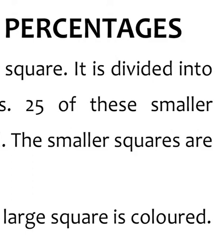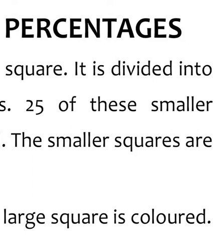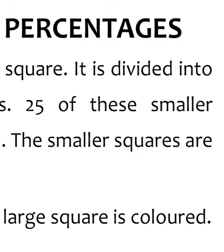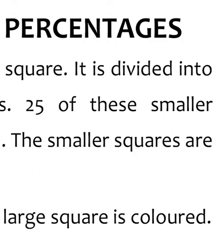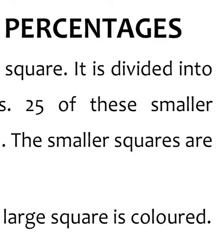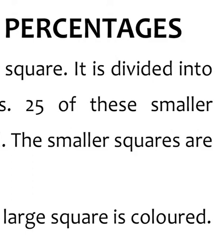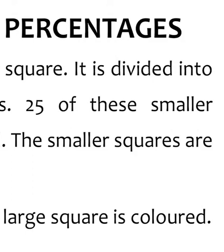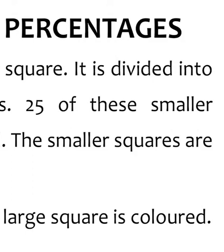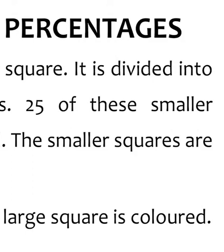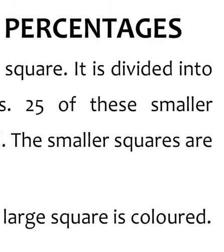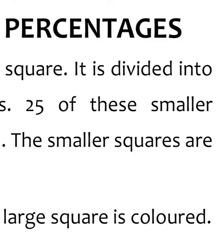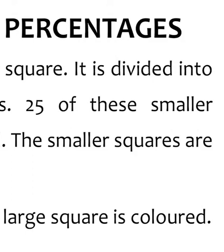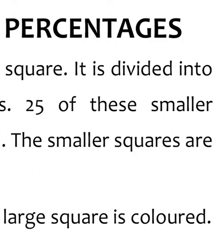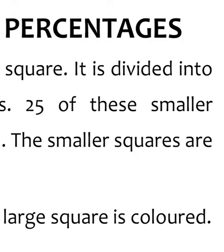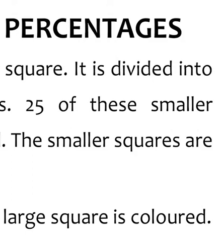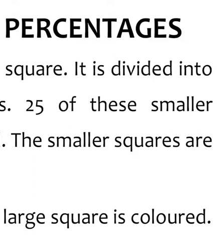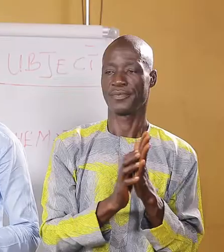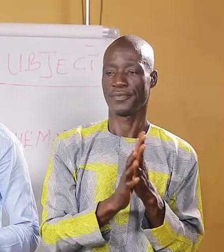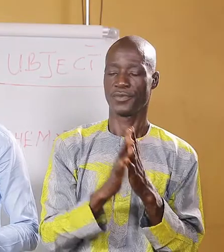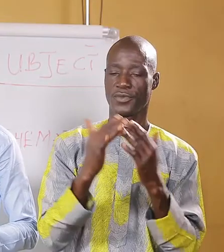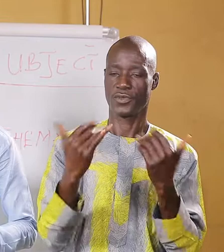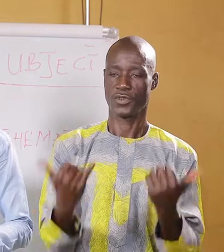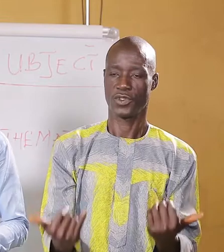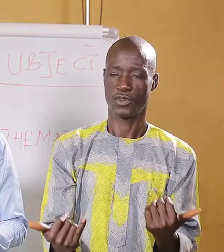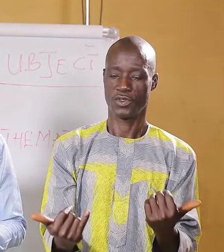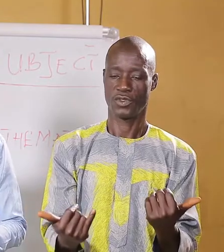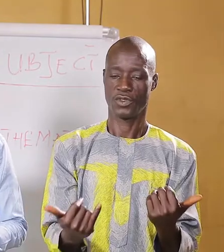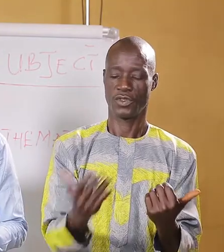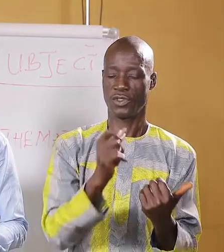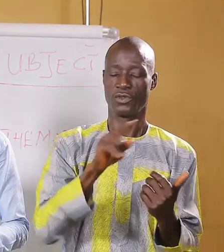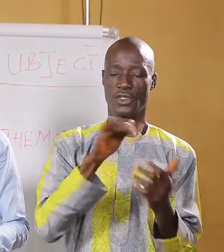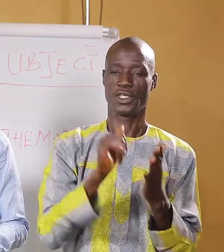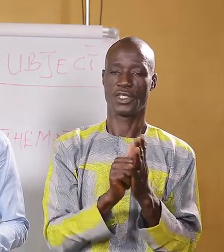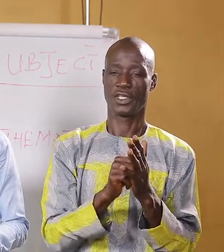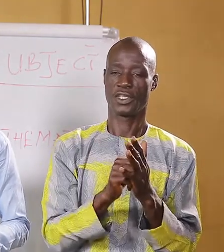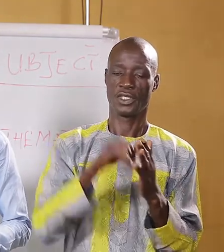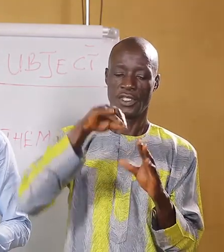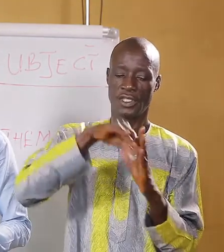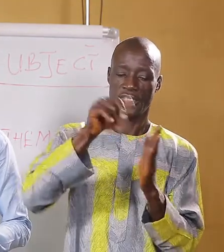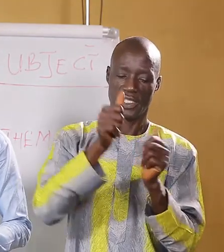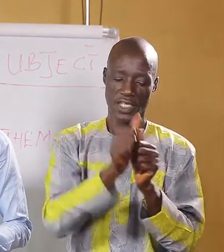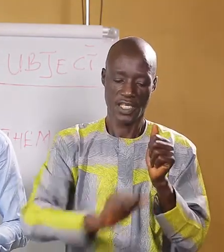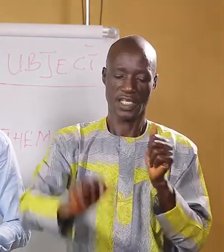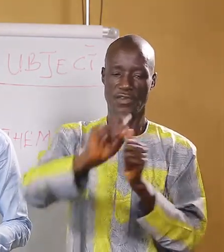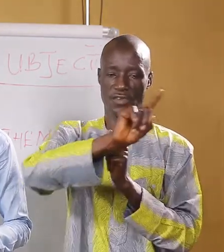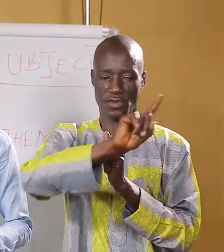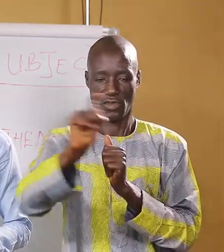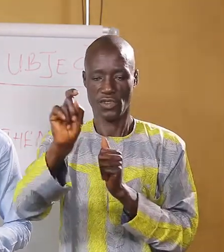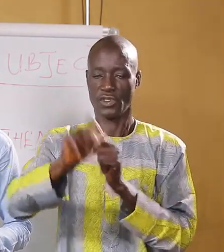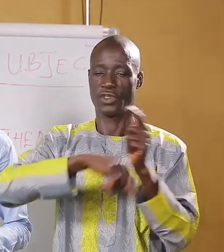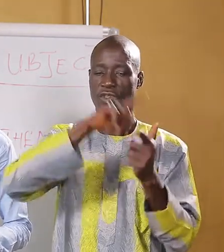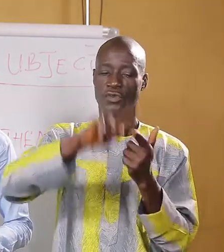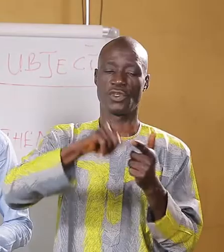25 over 100. Now, so we say that in every 100,